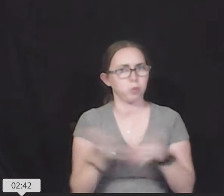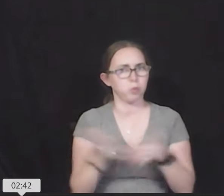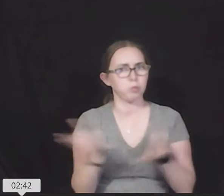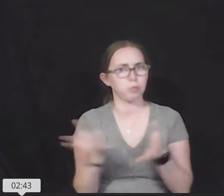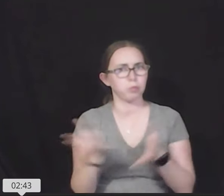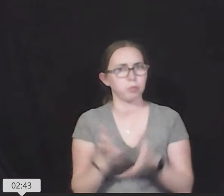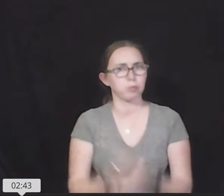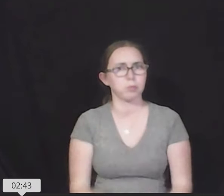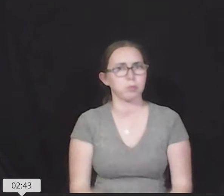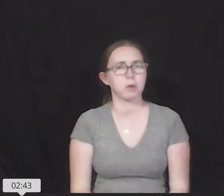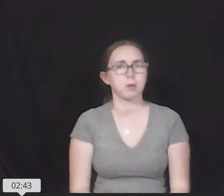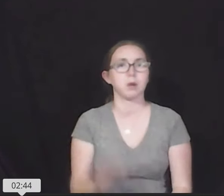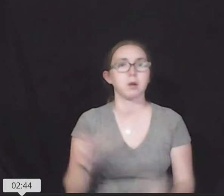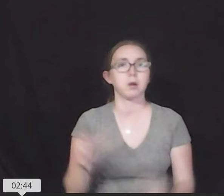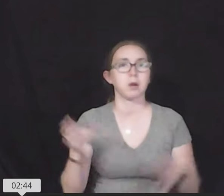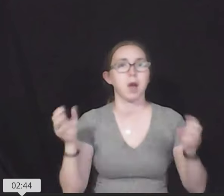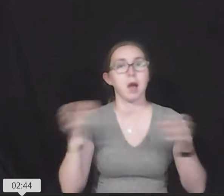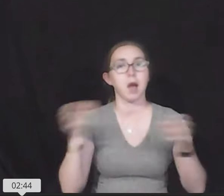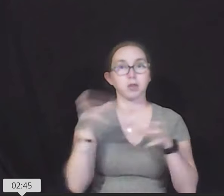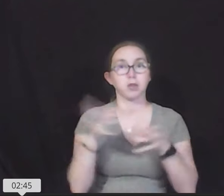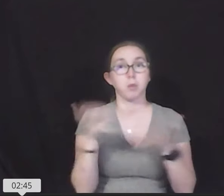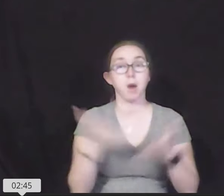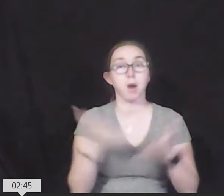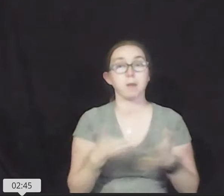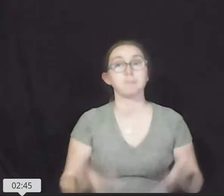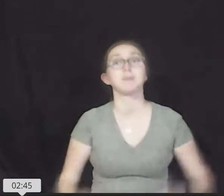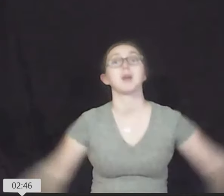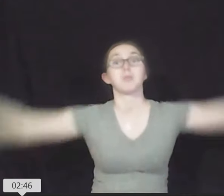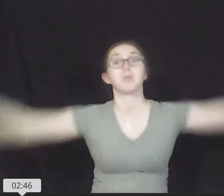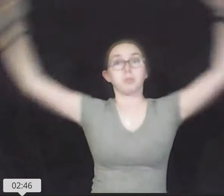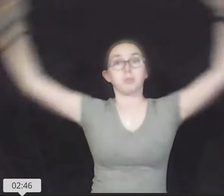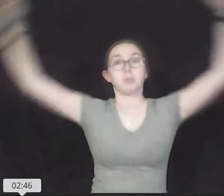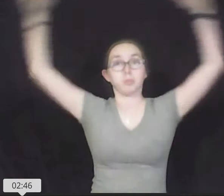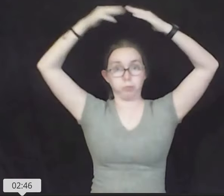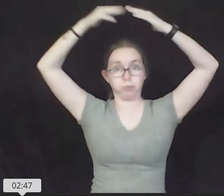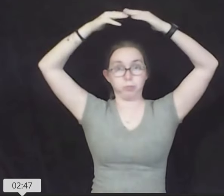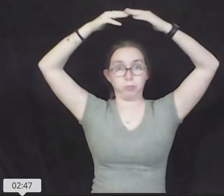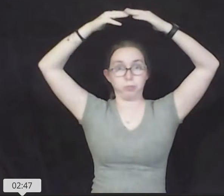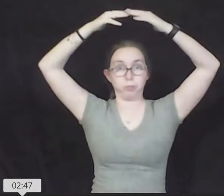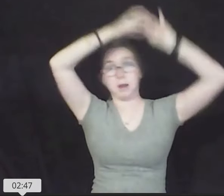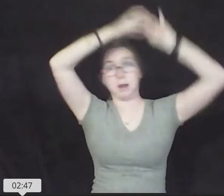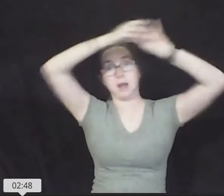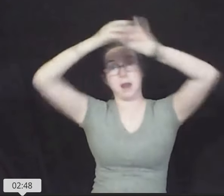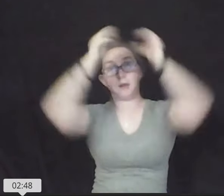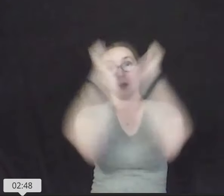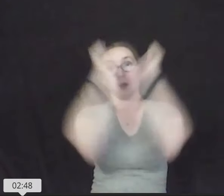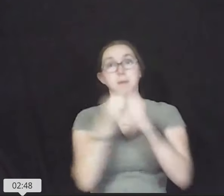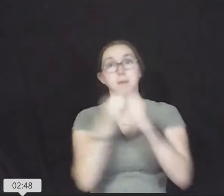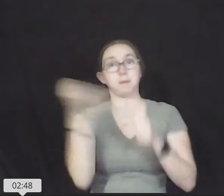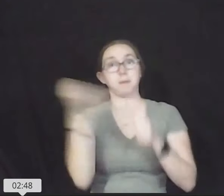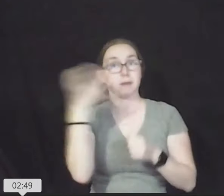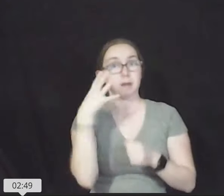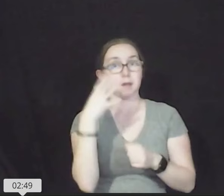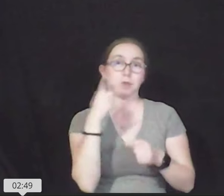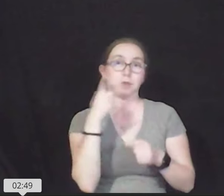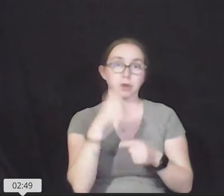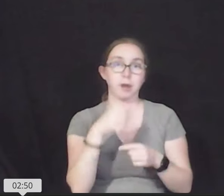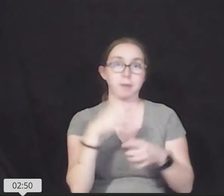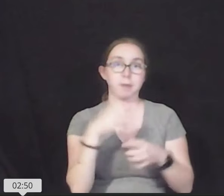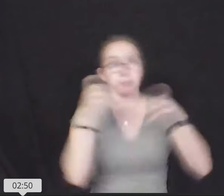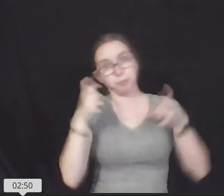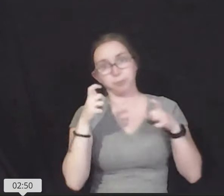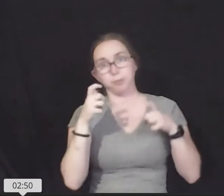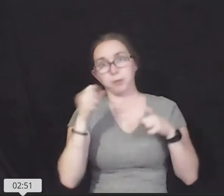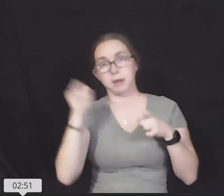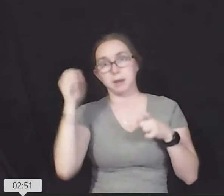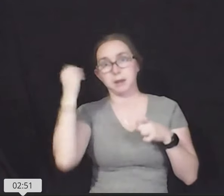Cameron, I like your action. What is it? A big sun up above us, related to the sun, solar. Good. All right, on this pink